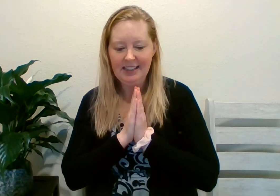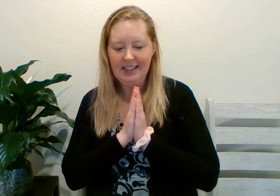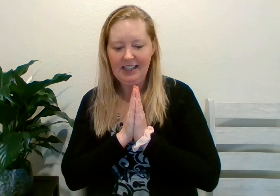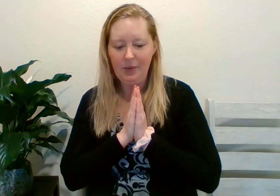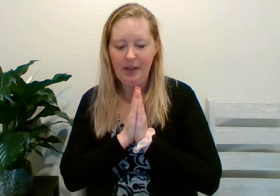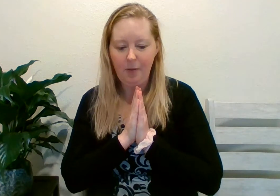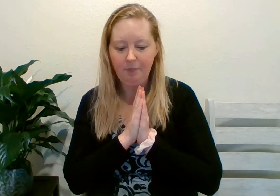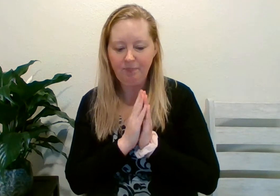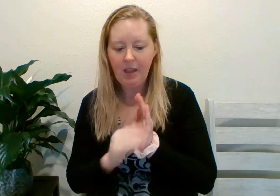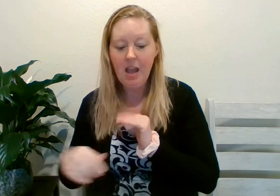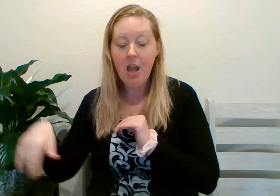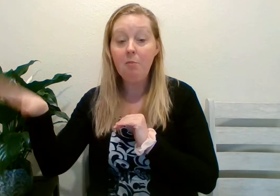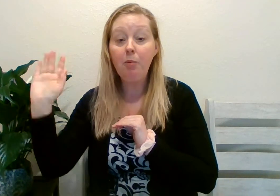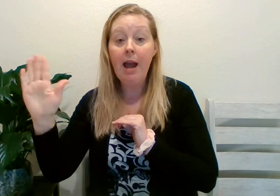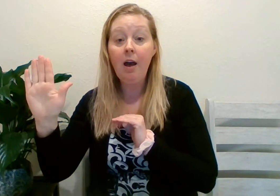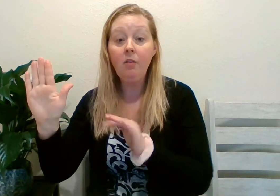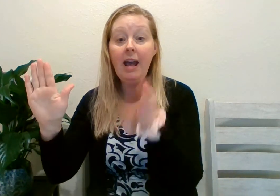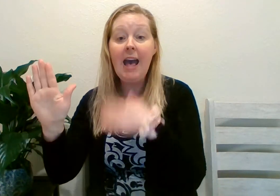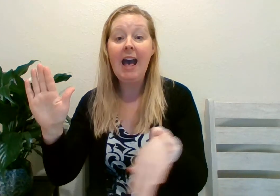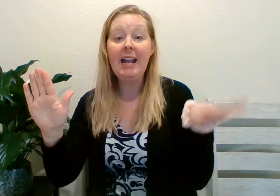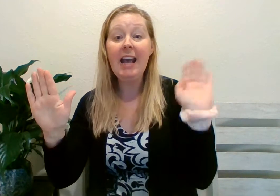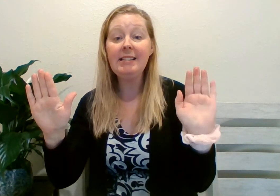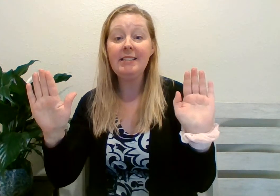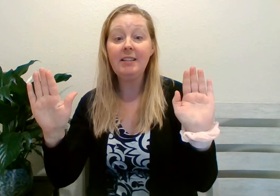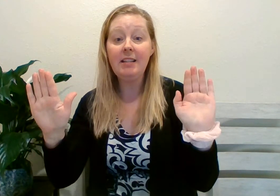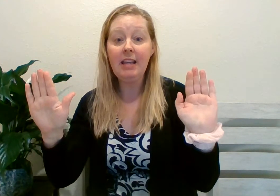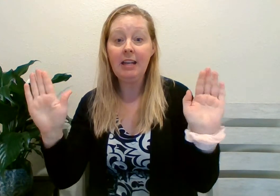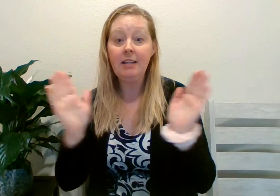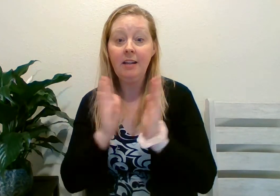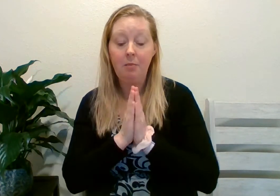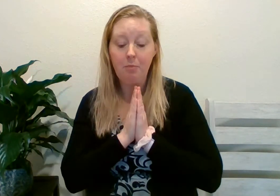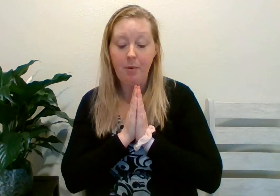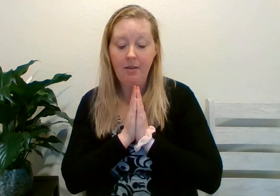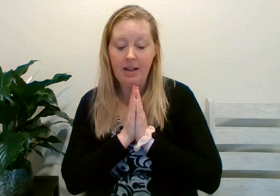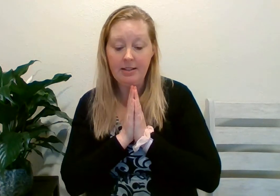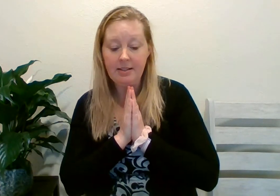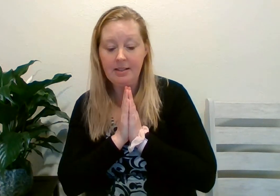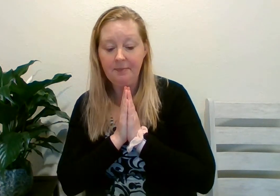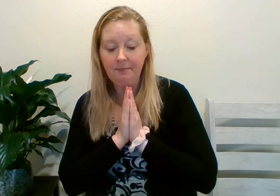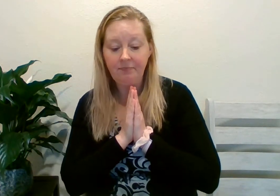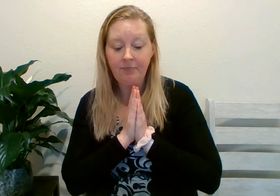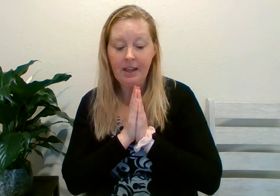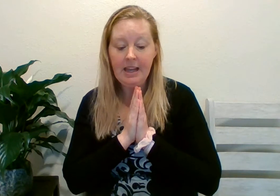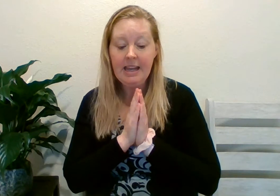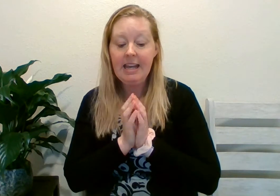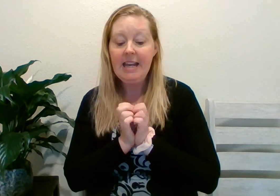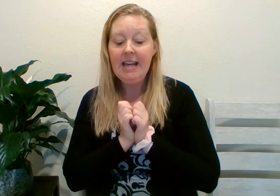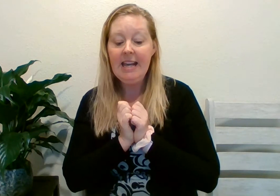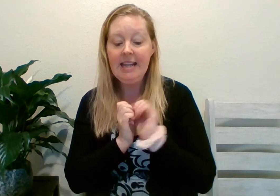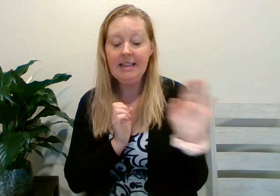Here we go. Brown. Brown. Add est to the end. Brownest. Hill.